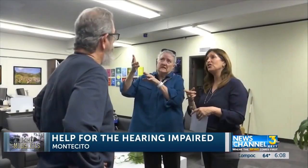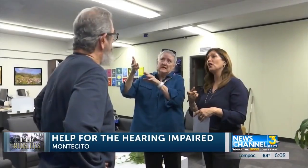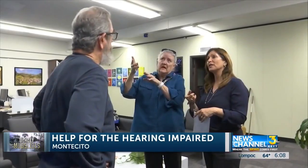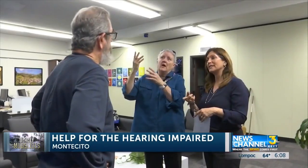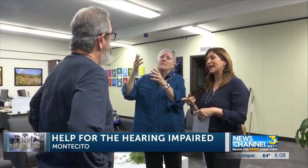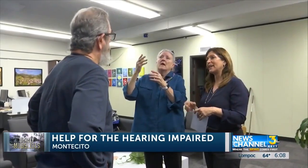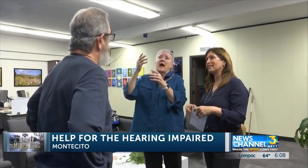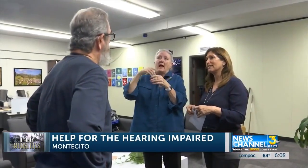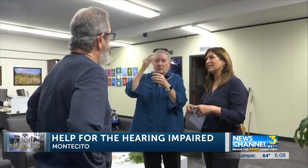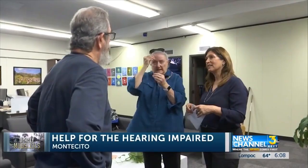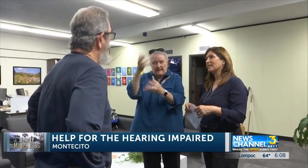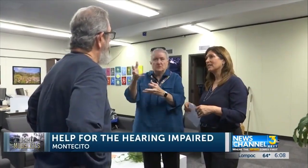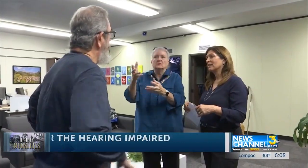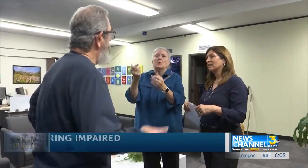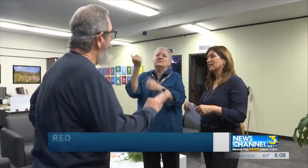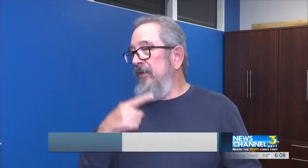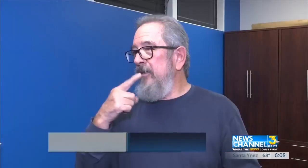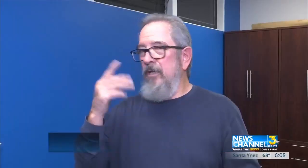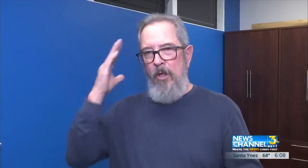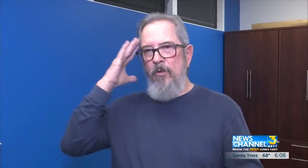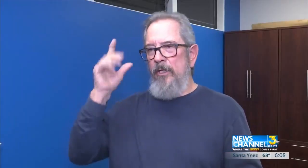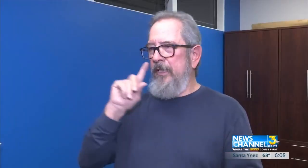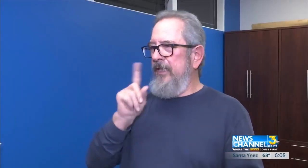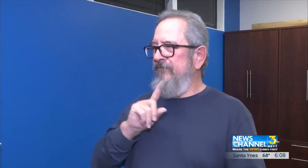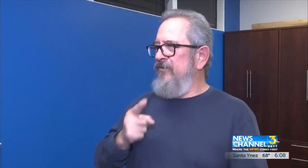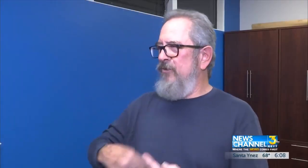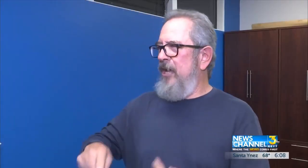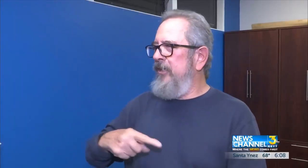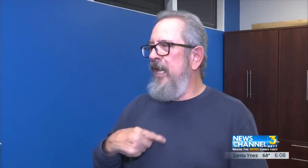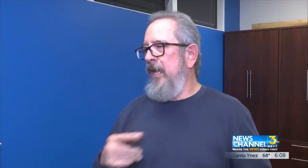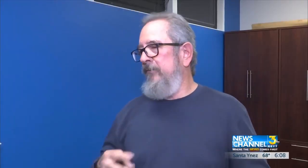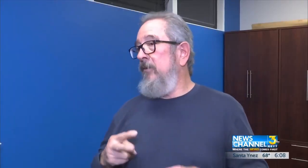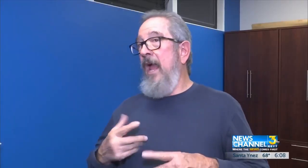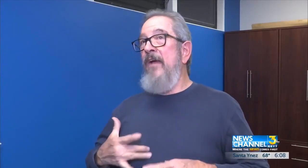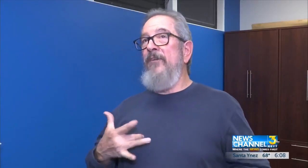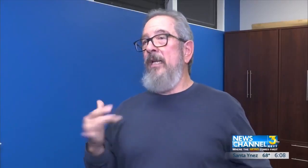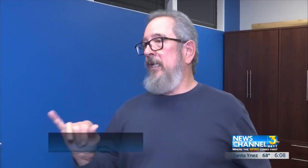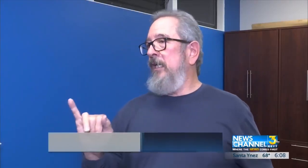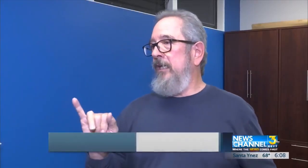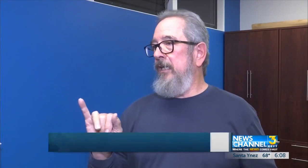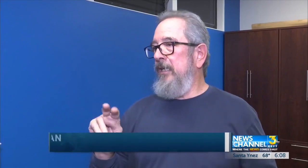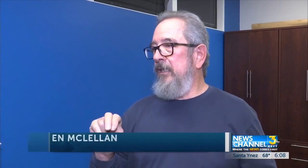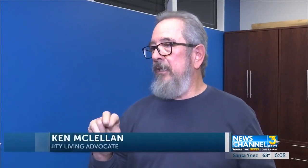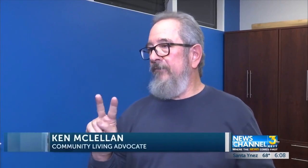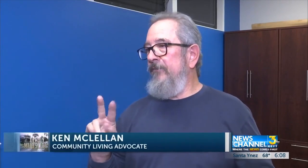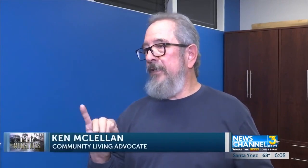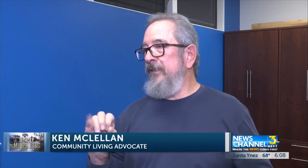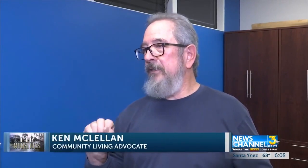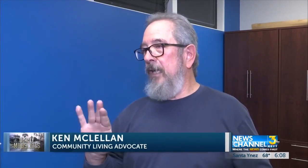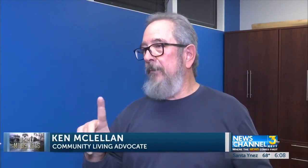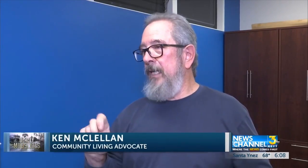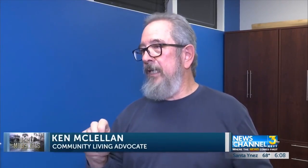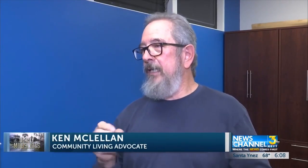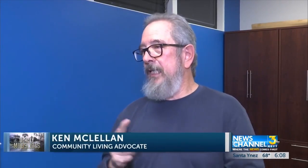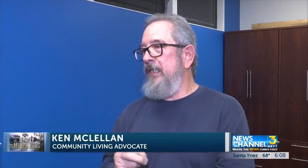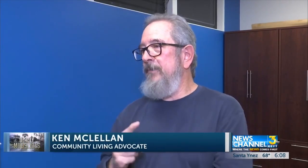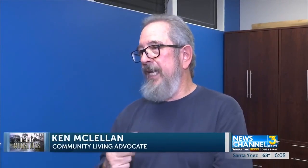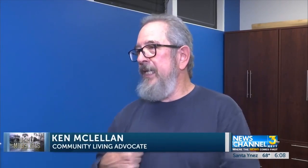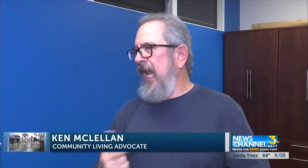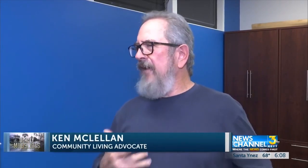let you know the day. People like Ken McClellan. You know, I know there are a lot of deaf people around here, and we feel